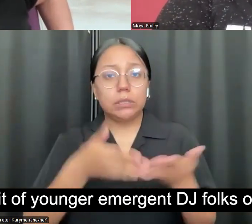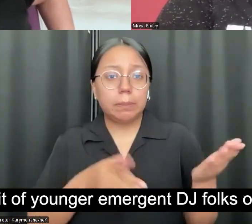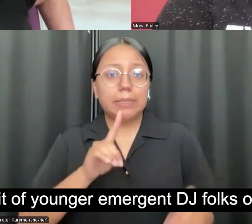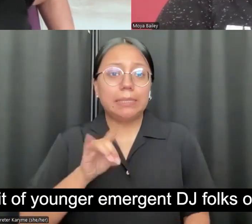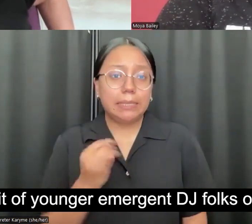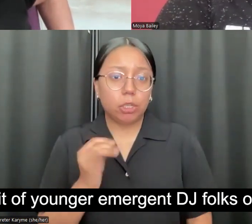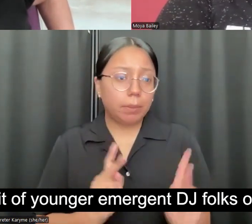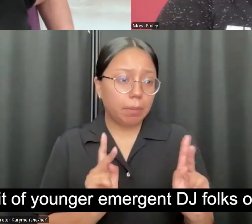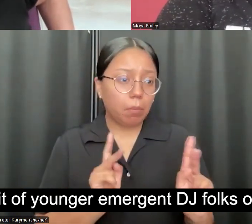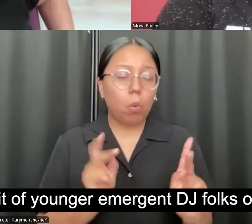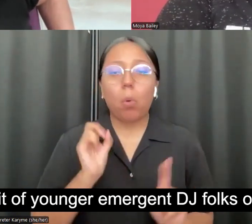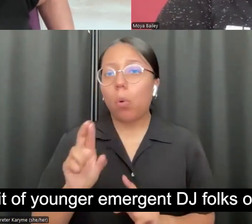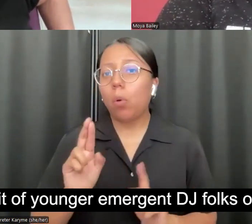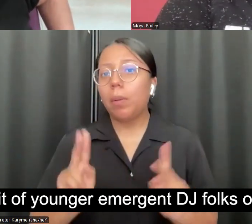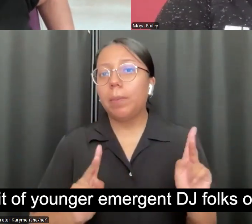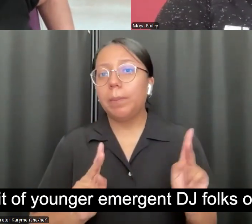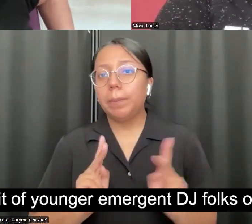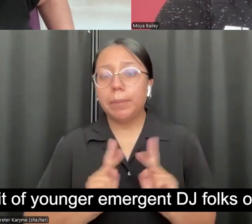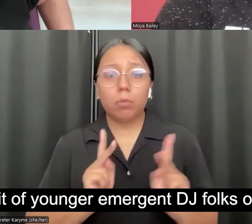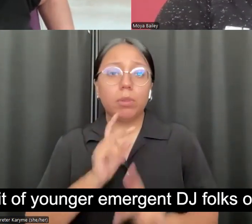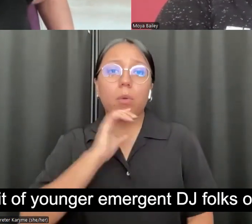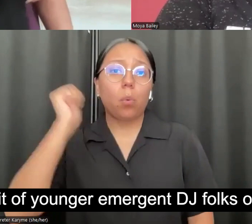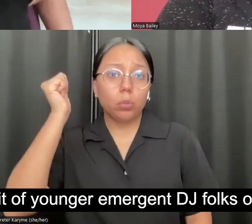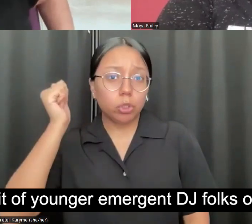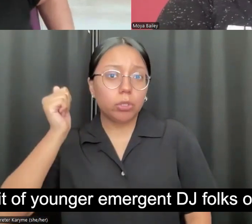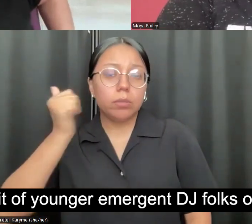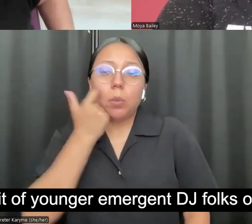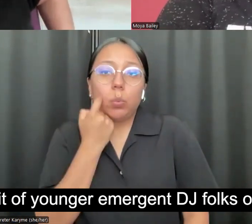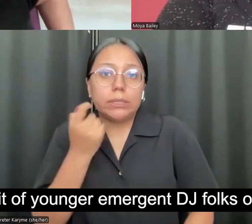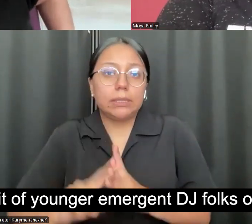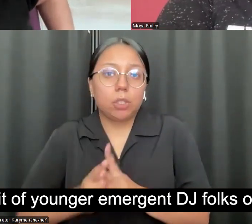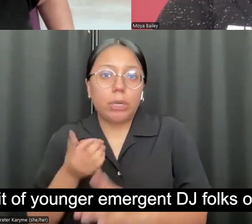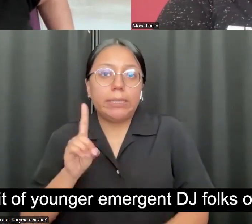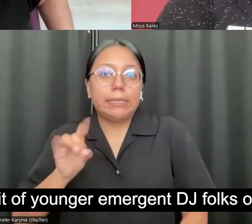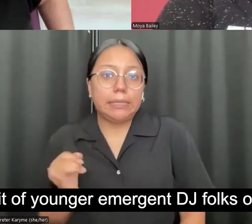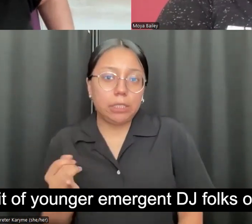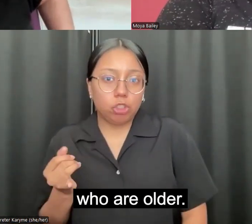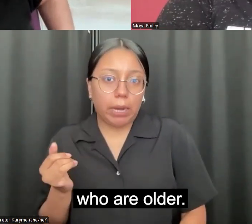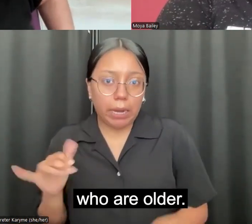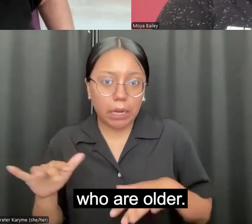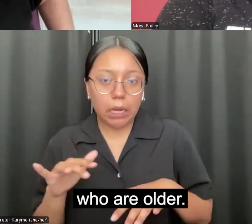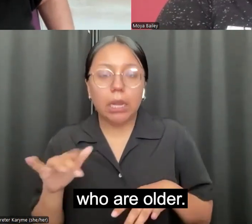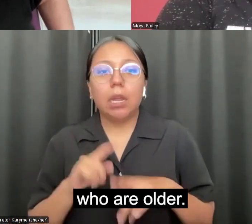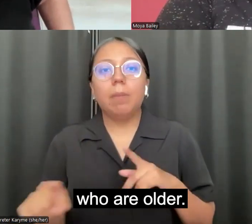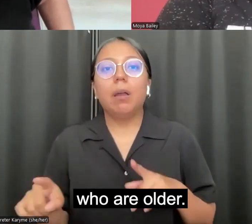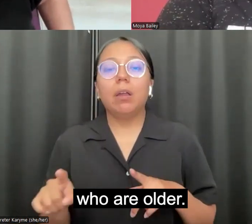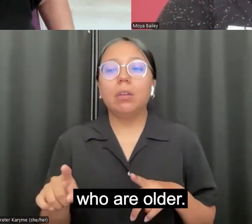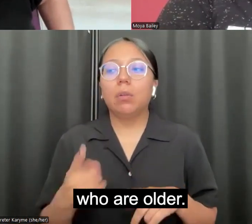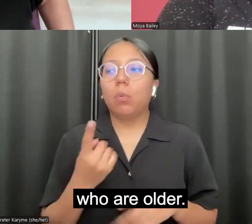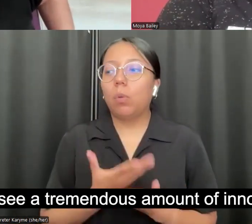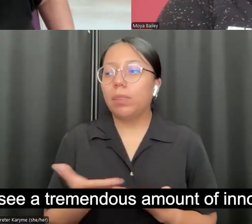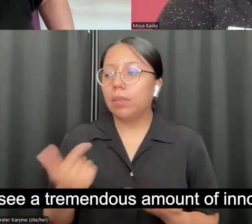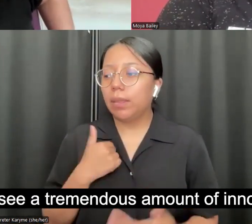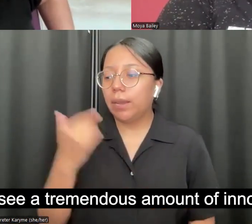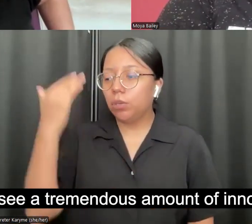older who are just getting into DJ, right? But so there's a lot I don't know, but one thing that I guess, well,